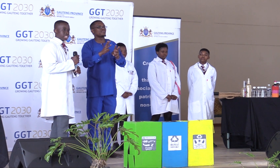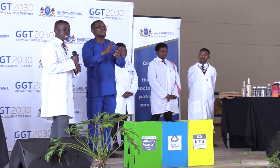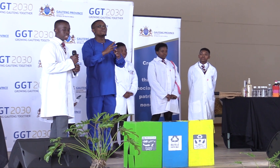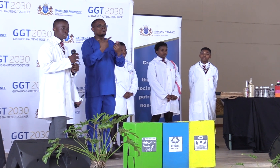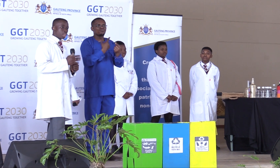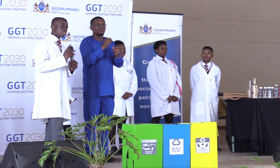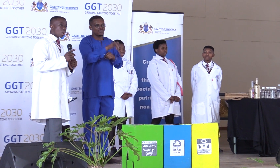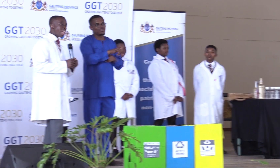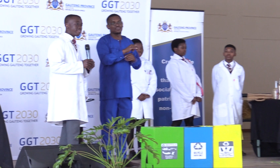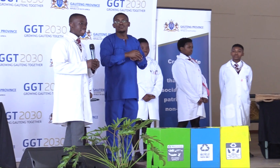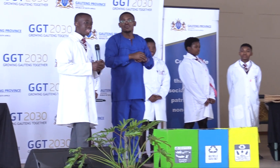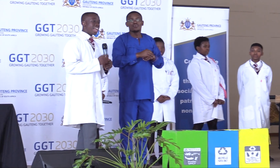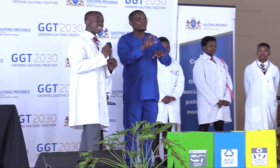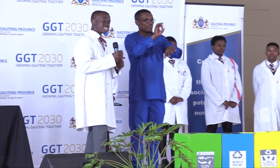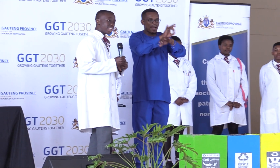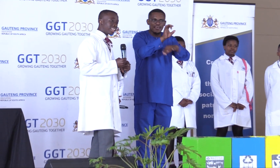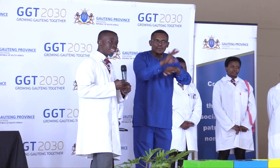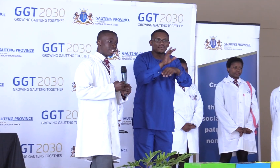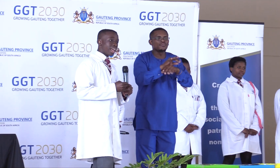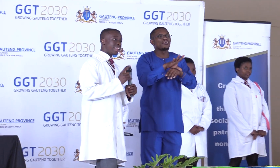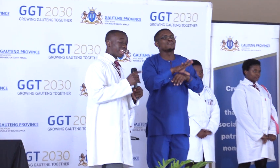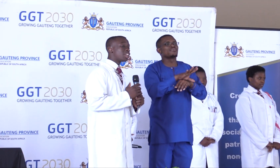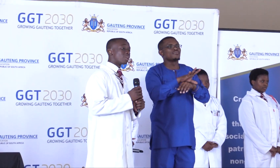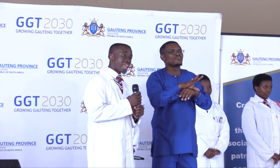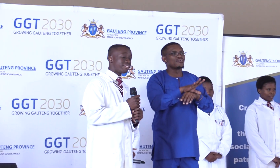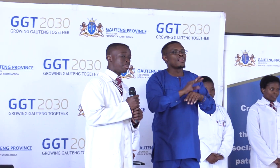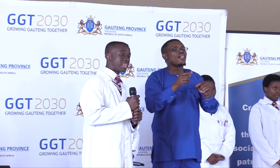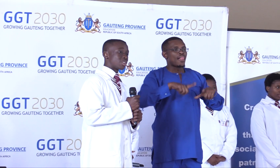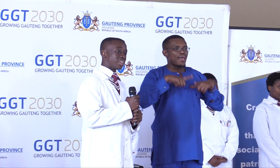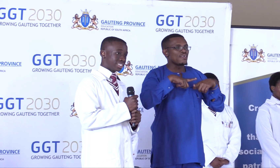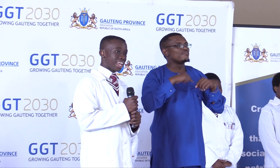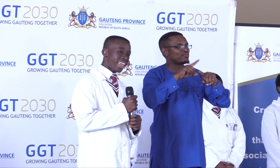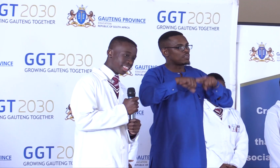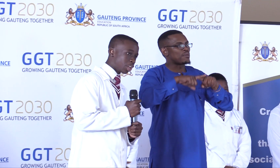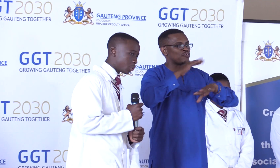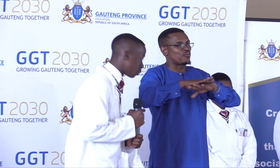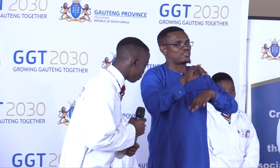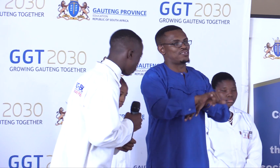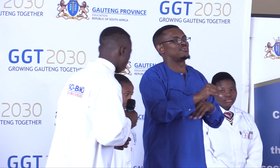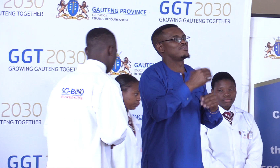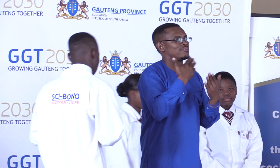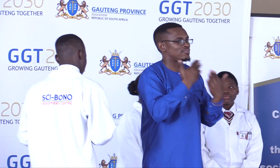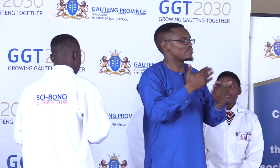and energy. So I advise, recycle like your life depends on it. I thank you.